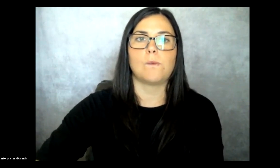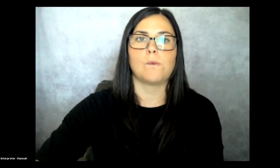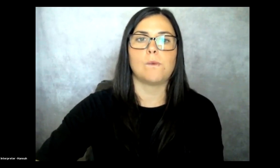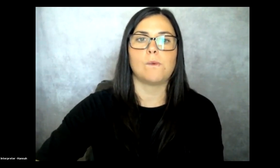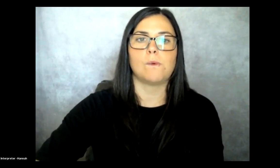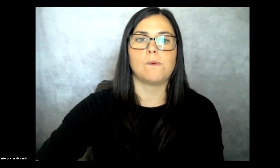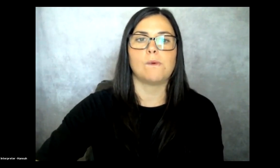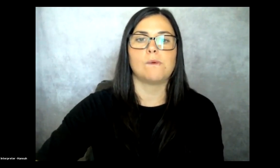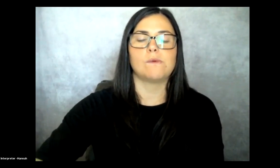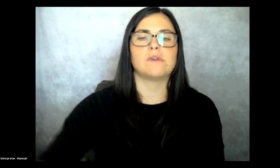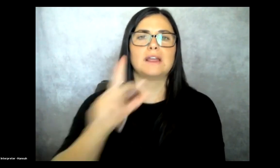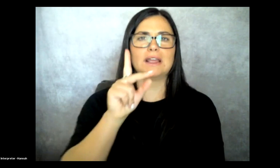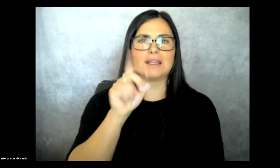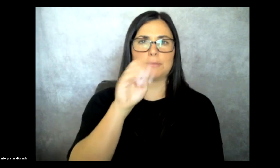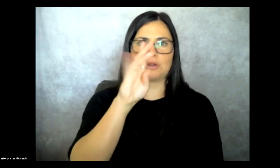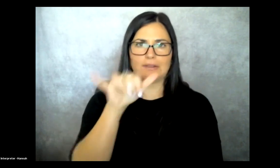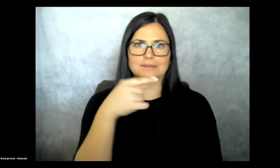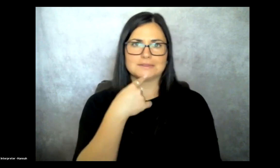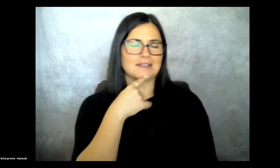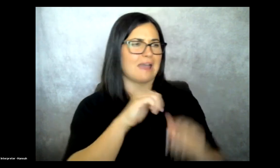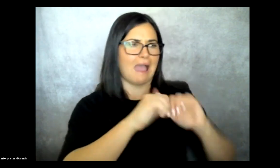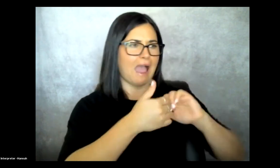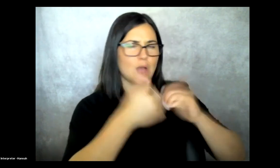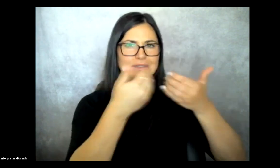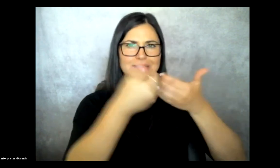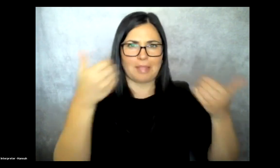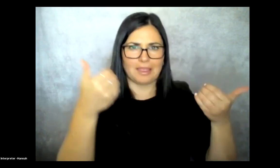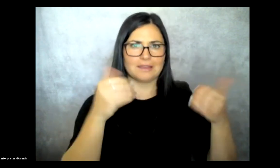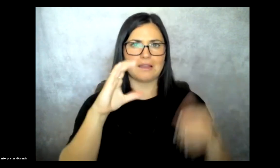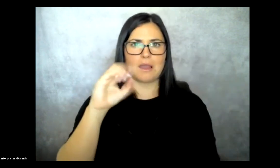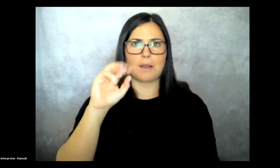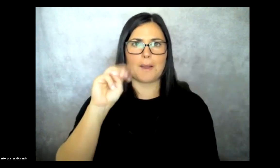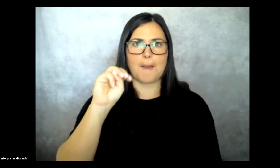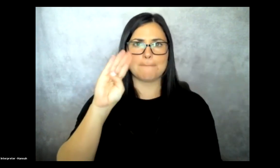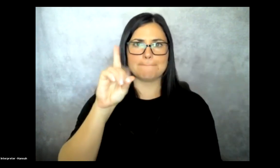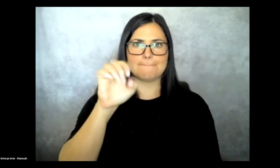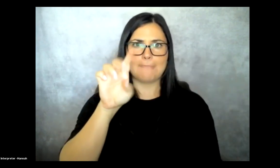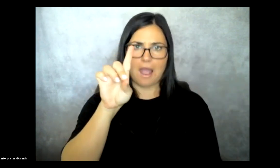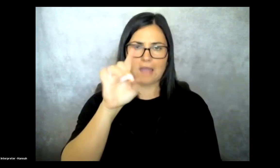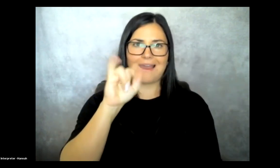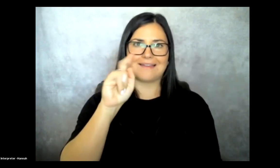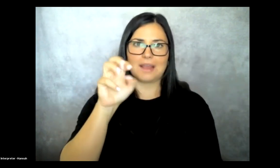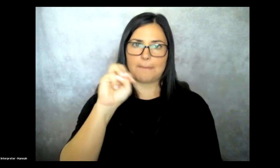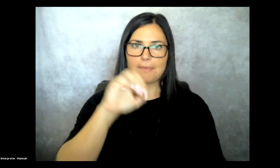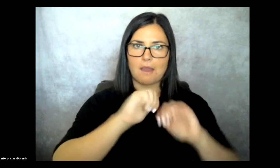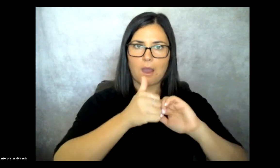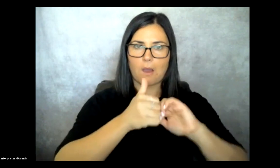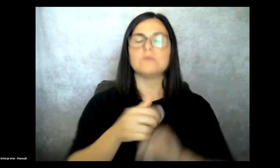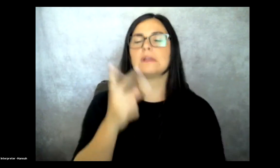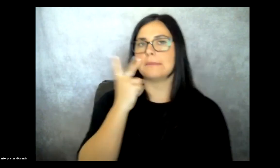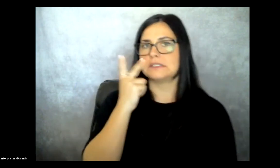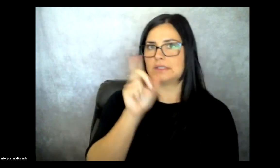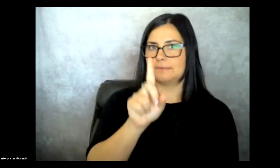Kimberly says, I'm not getting how to split out the combined items. Well, let me see.